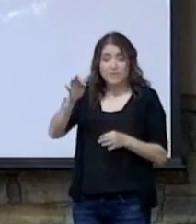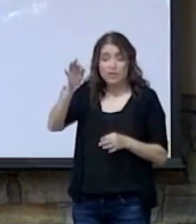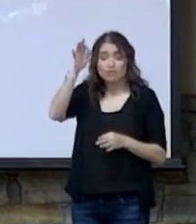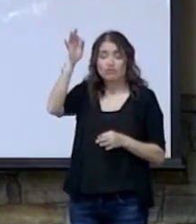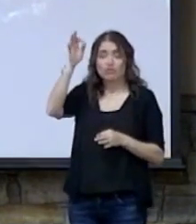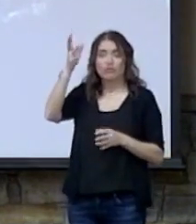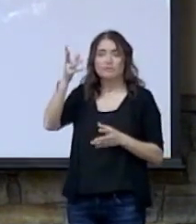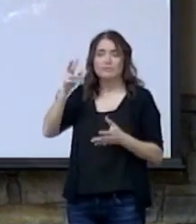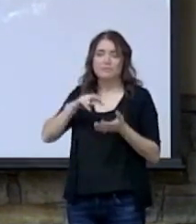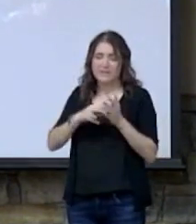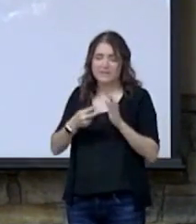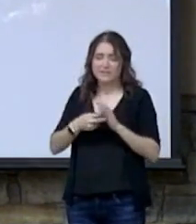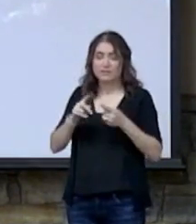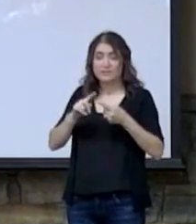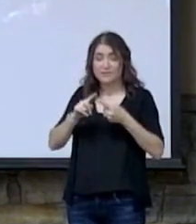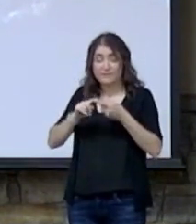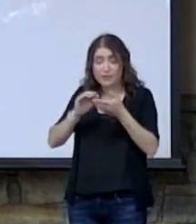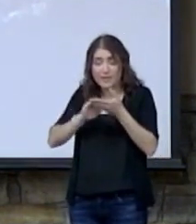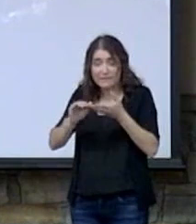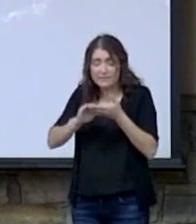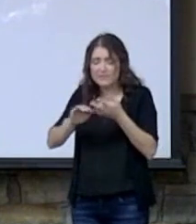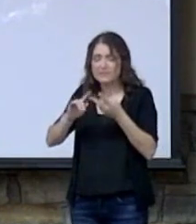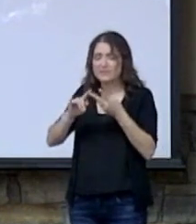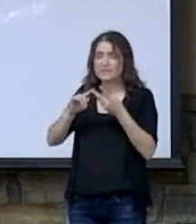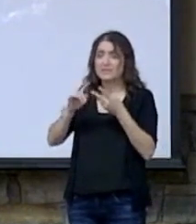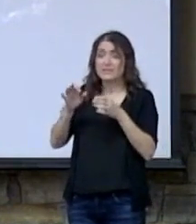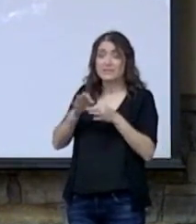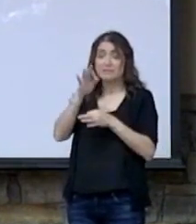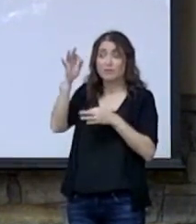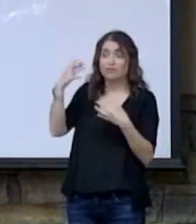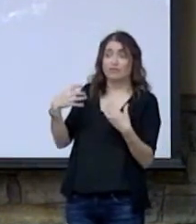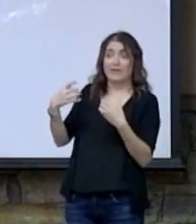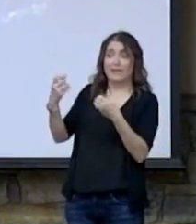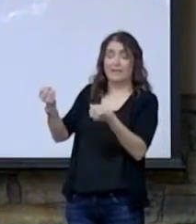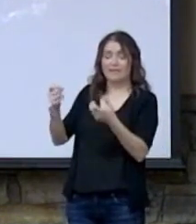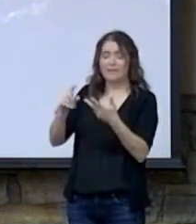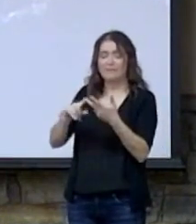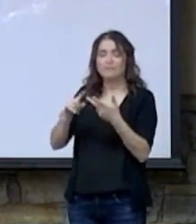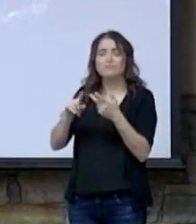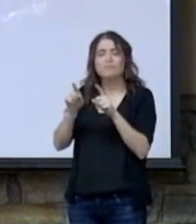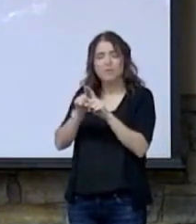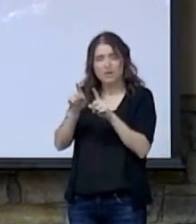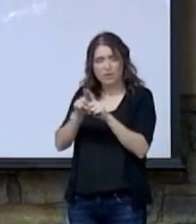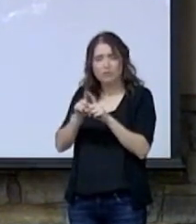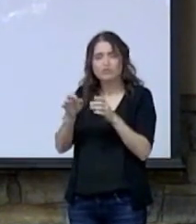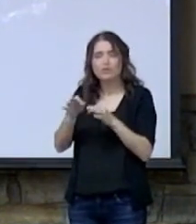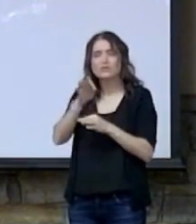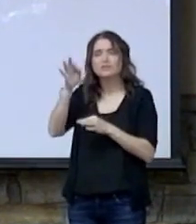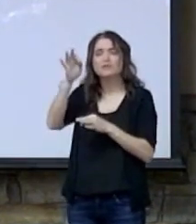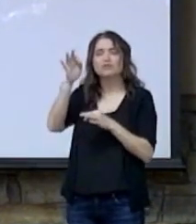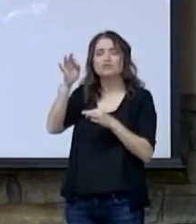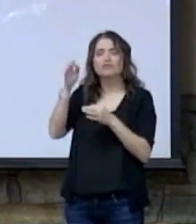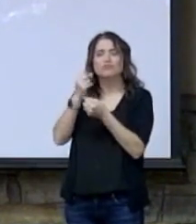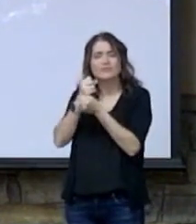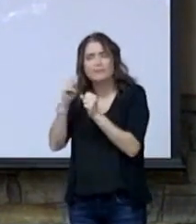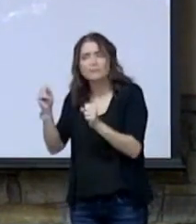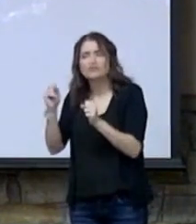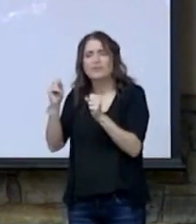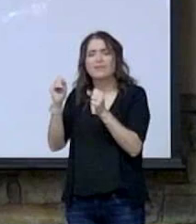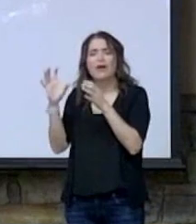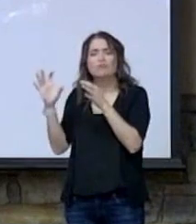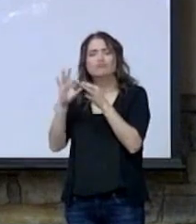nature, there's forgiveness, there's spiritual healing, but there's also spiritual redemption that restores that family